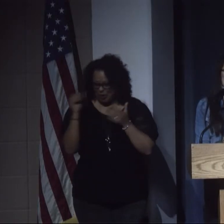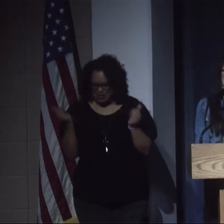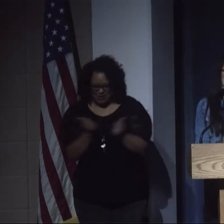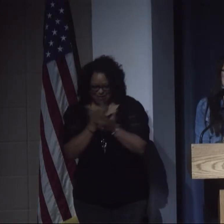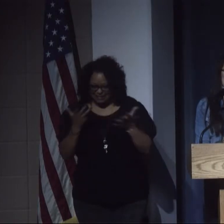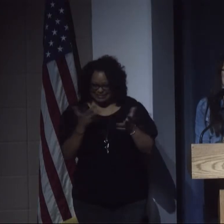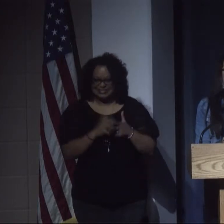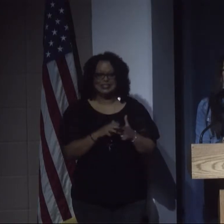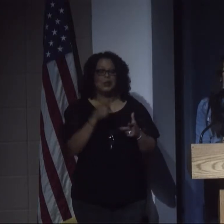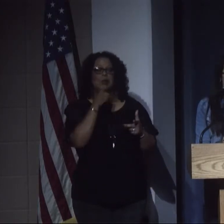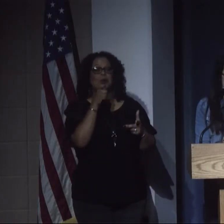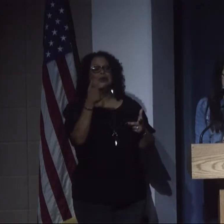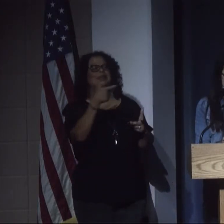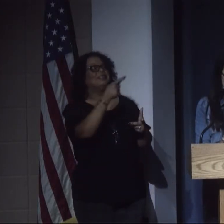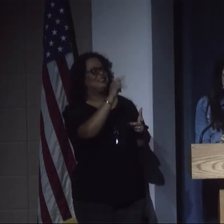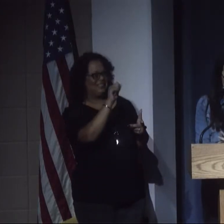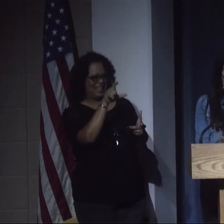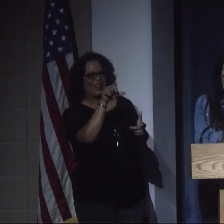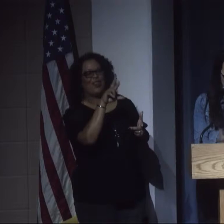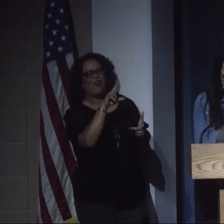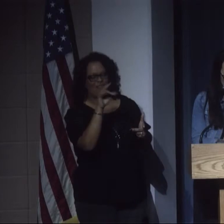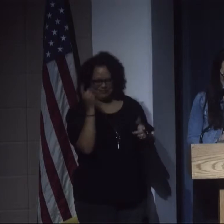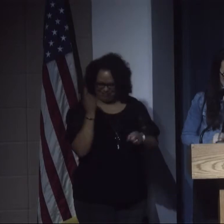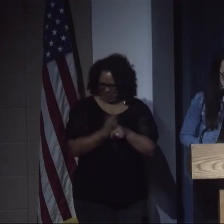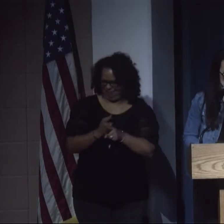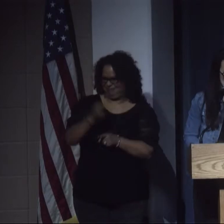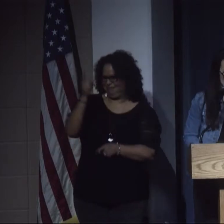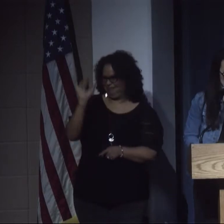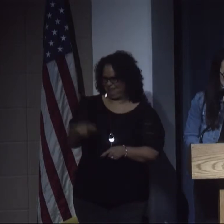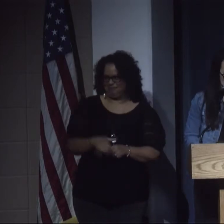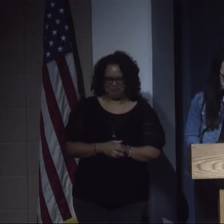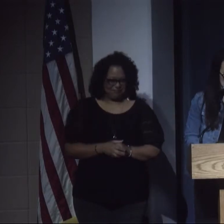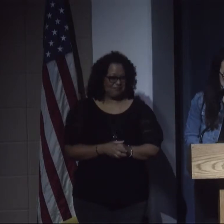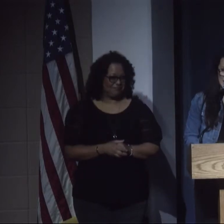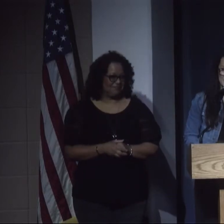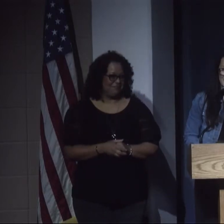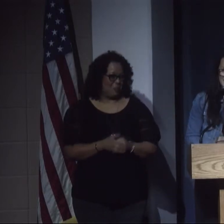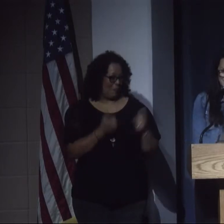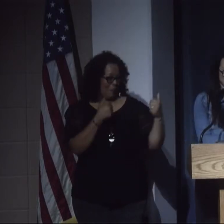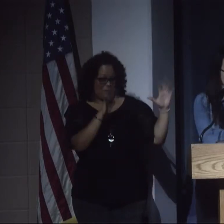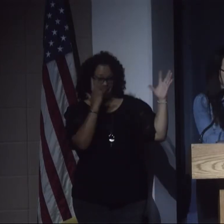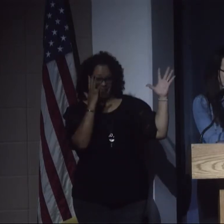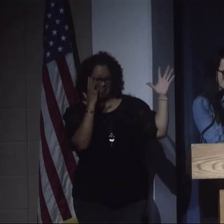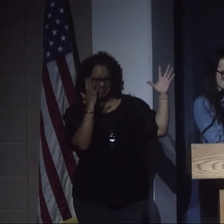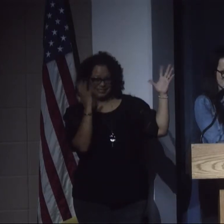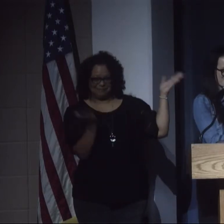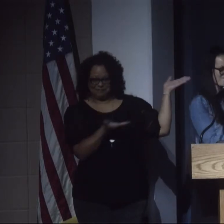mom. Yes, Taylor. All right, so we're going to give it up to them, all right?